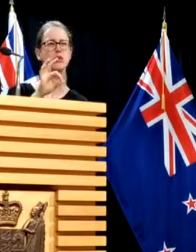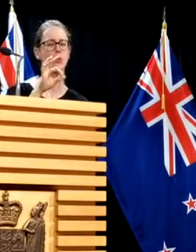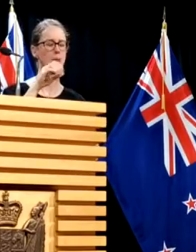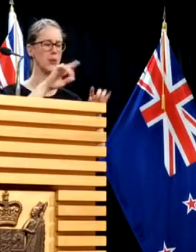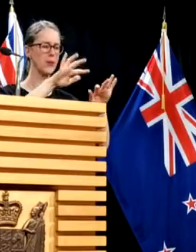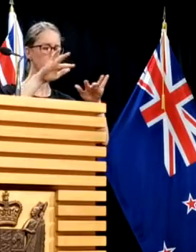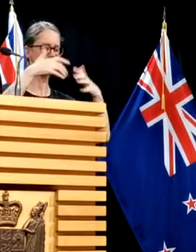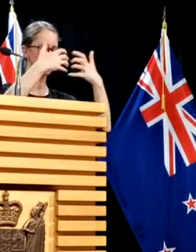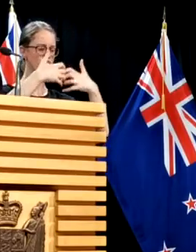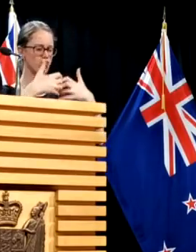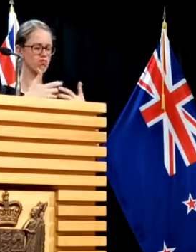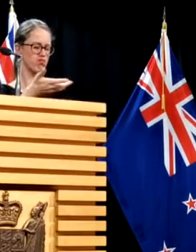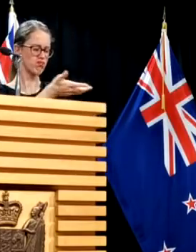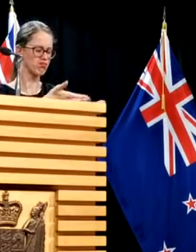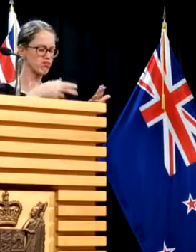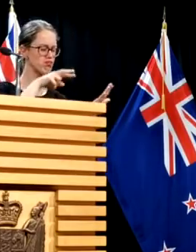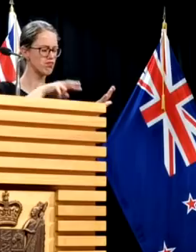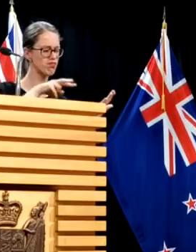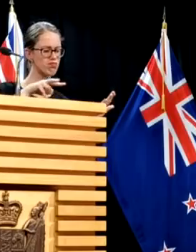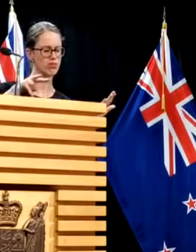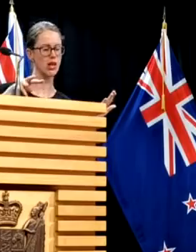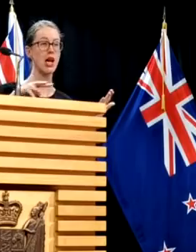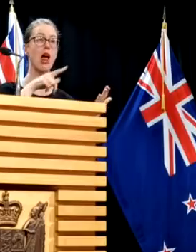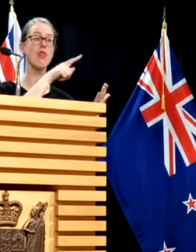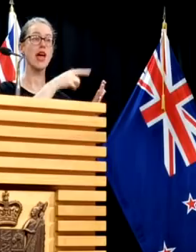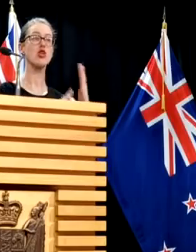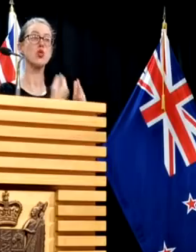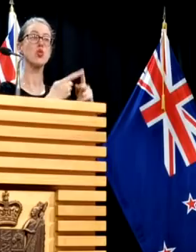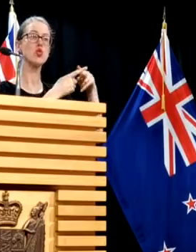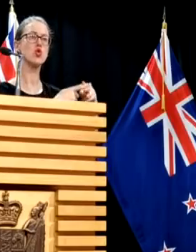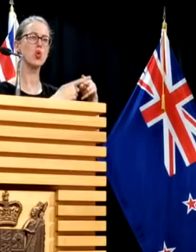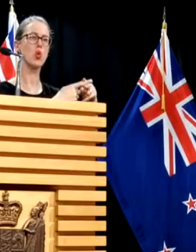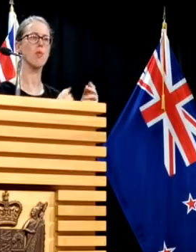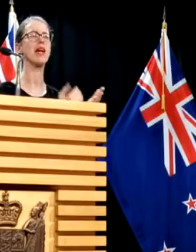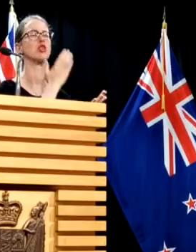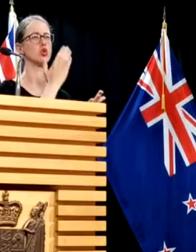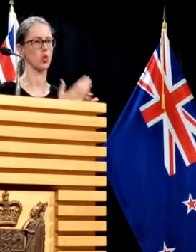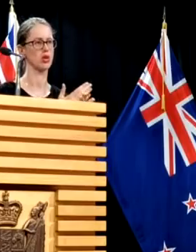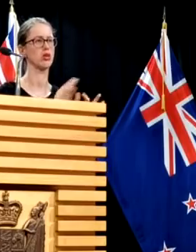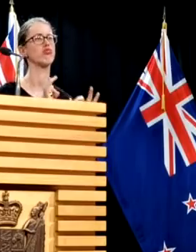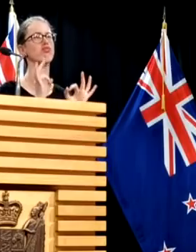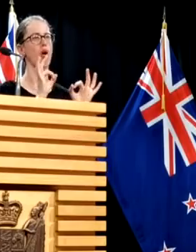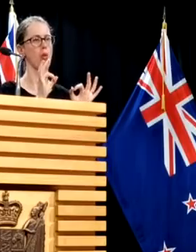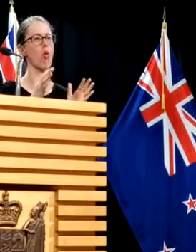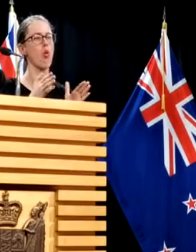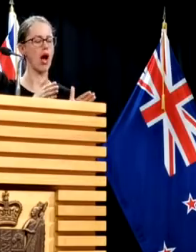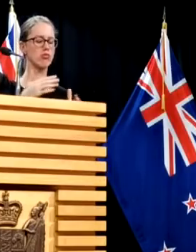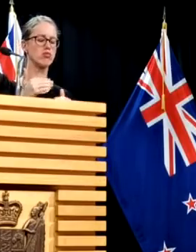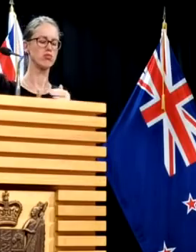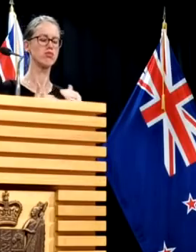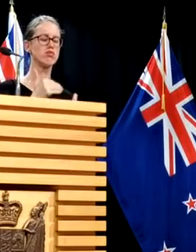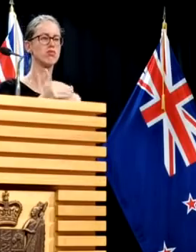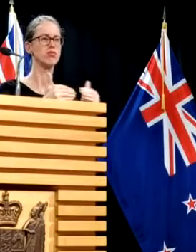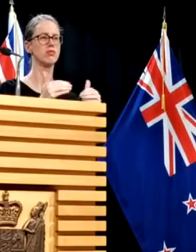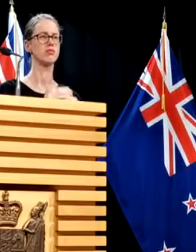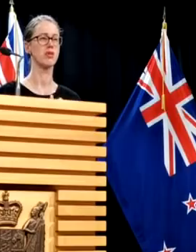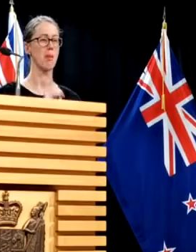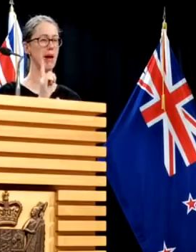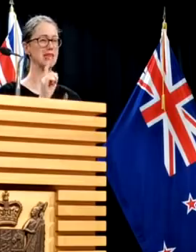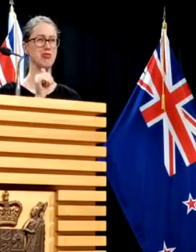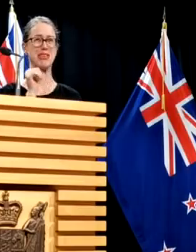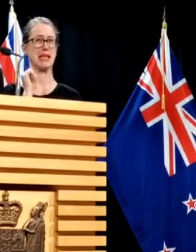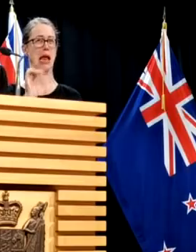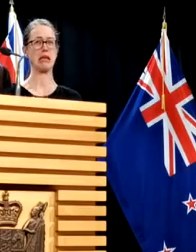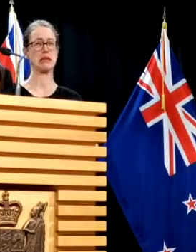a tool there. We've got to make sure that it's being used properly and in the way that the last Parliament intended. Keeping in mind, it's only